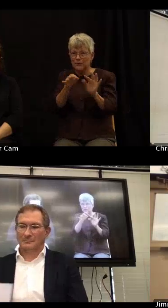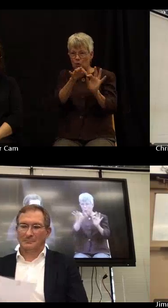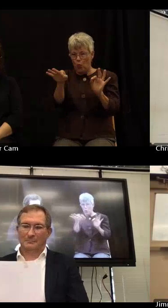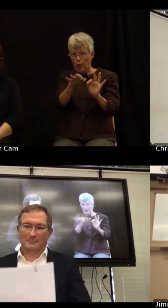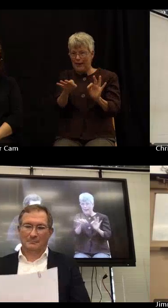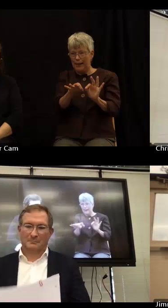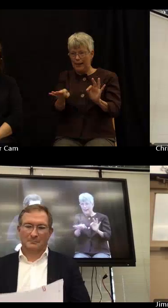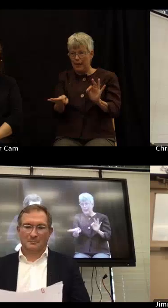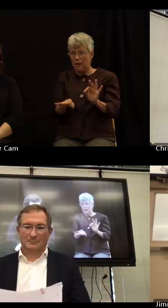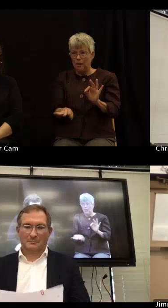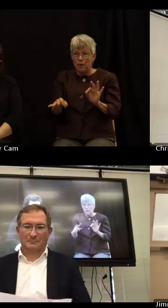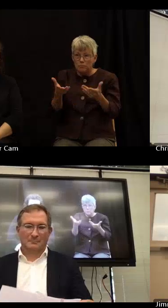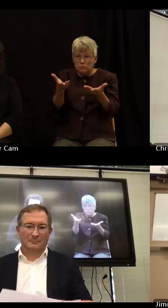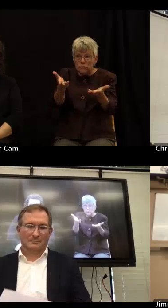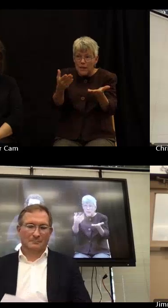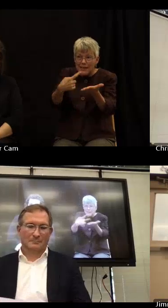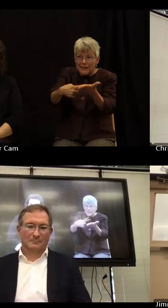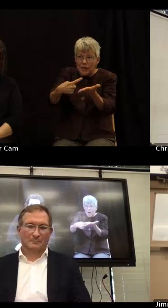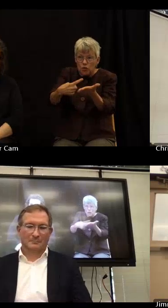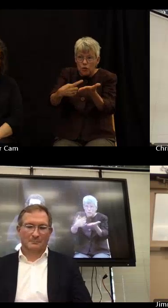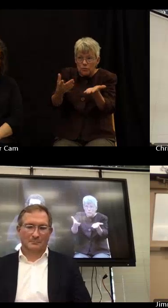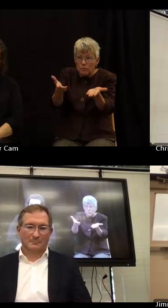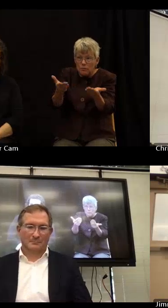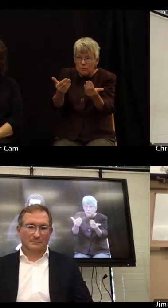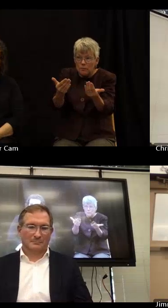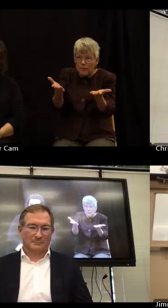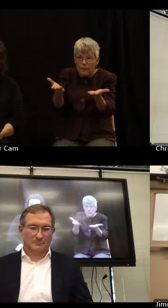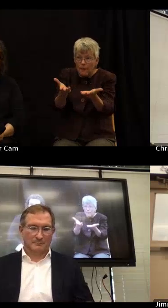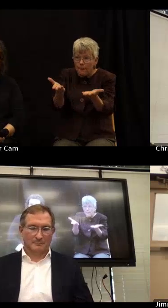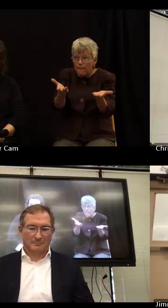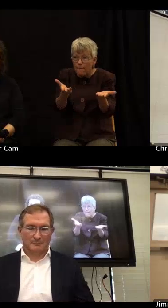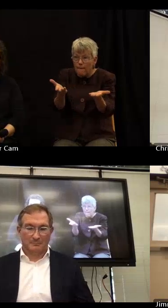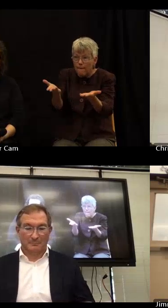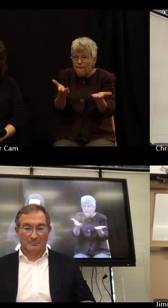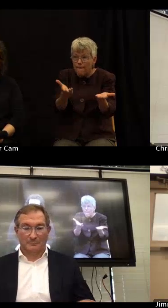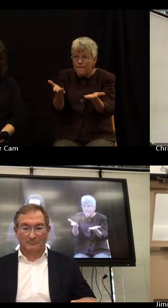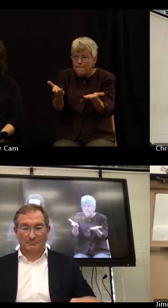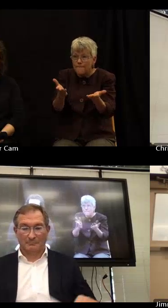Any discussion about these policies before we do that? I should say.